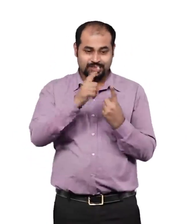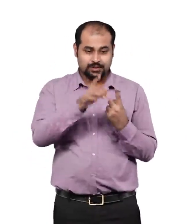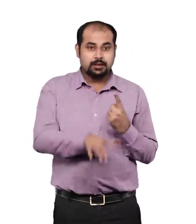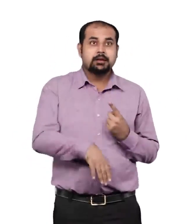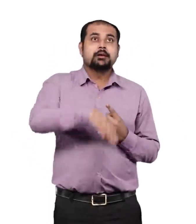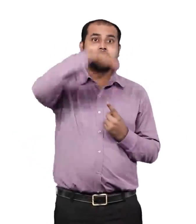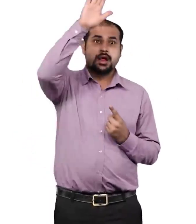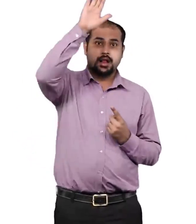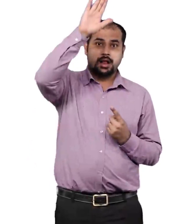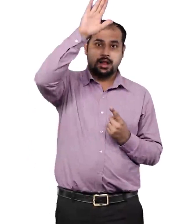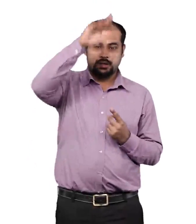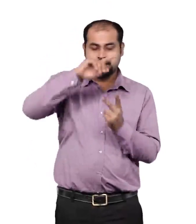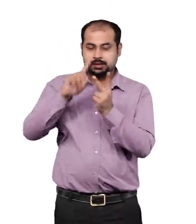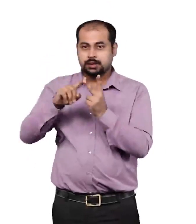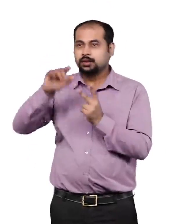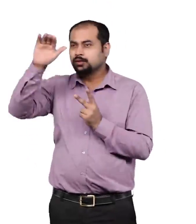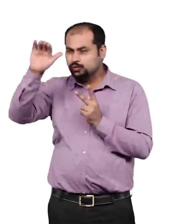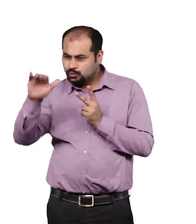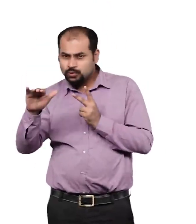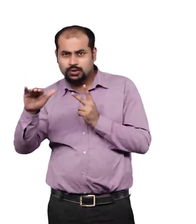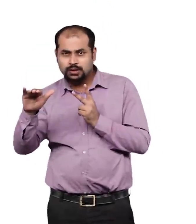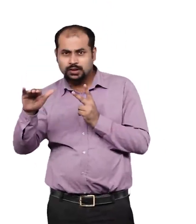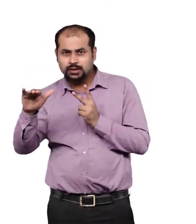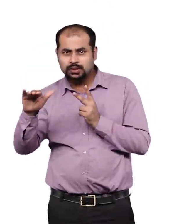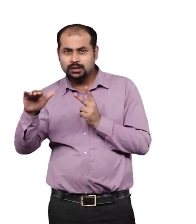high and other is about half of first one.